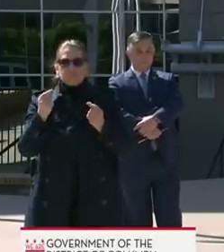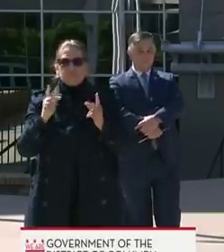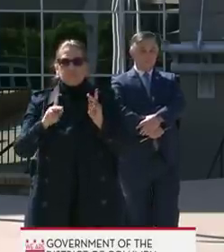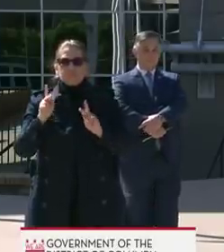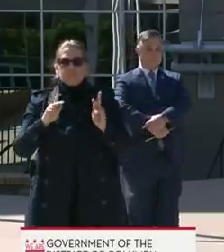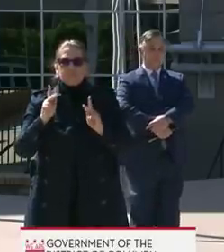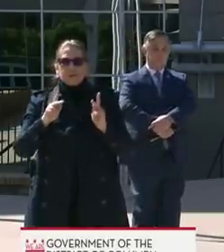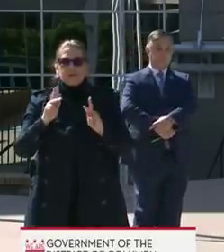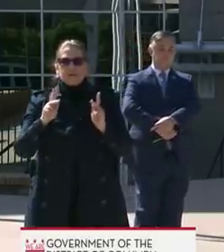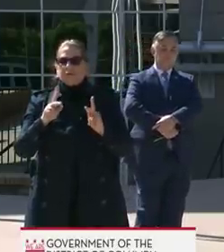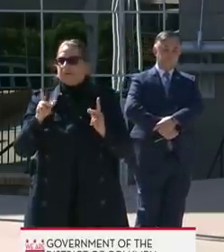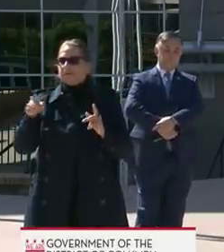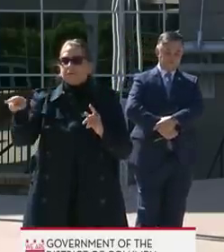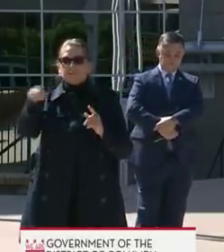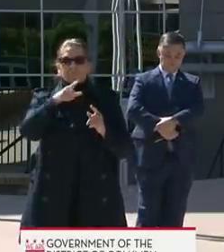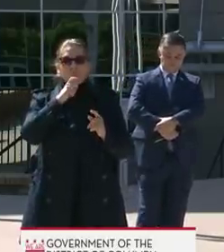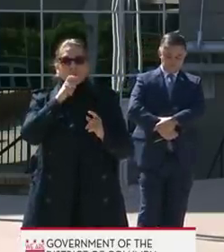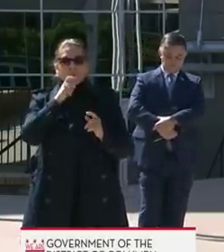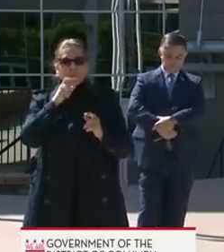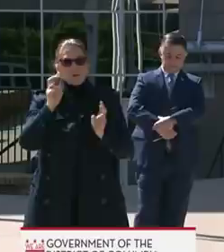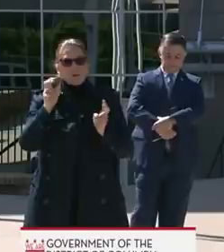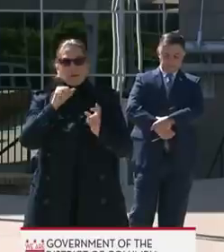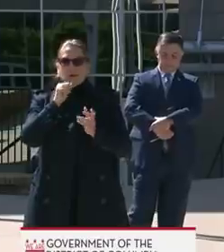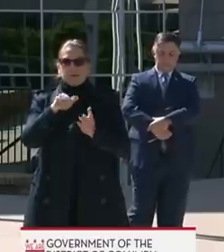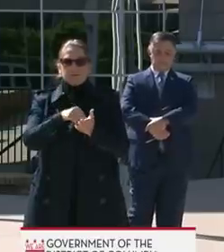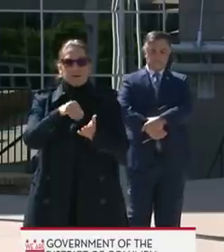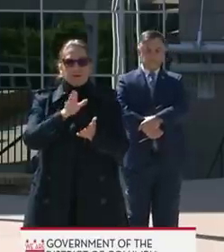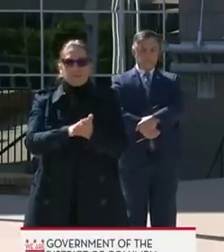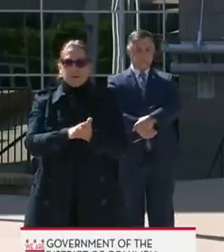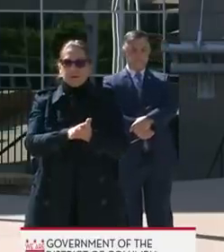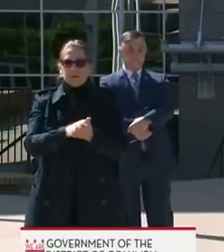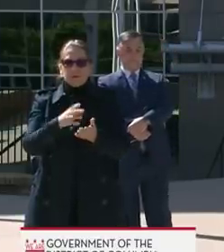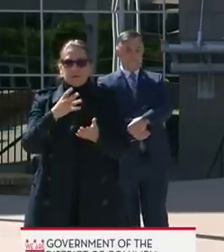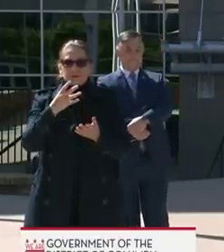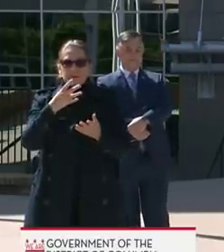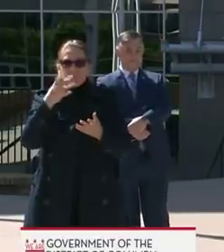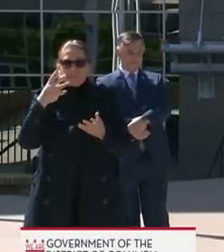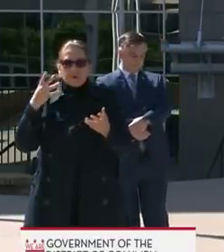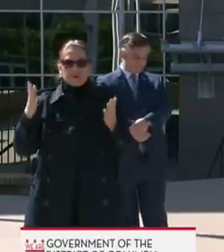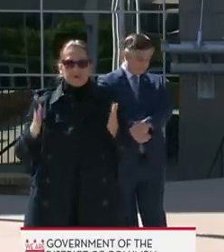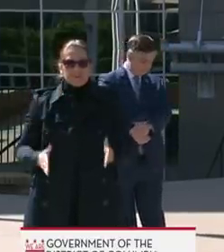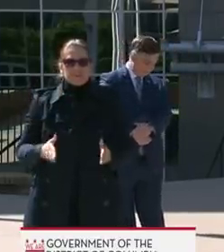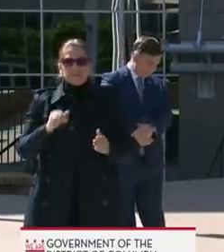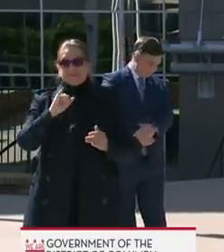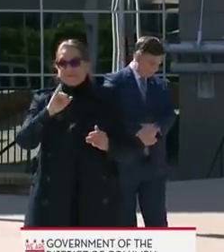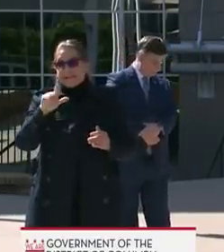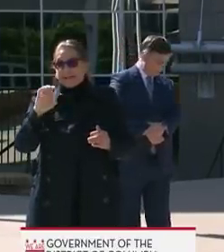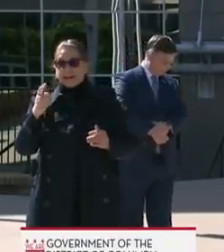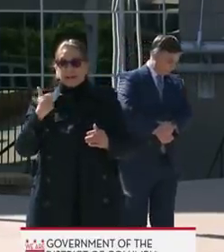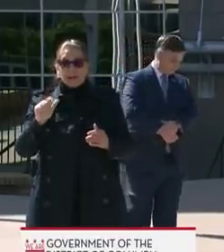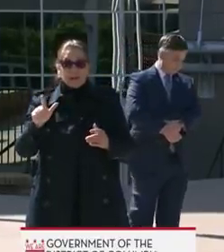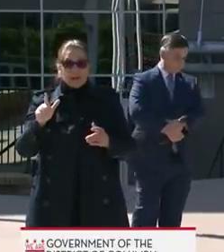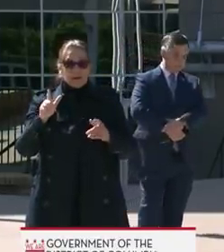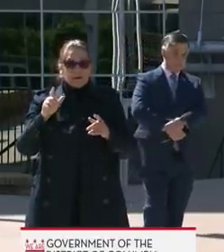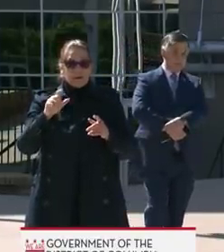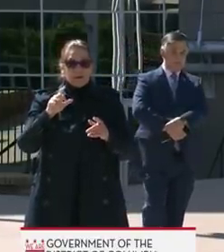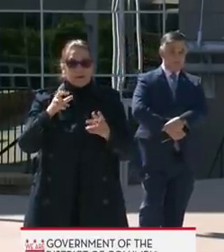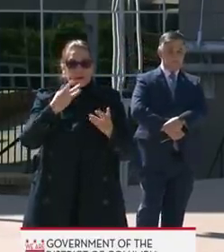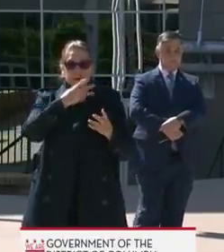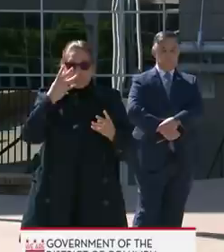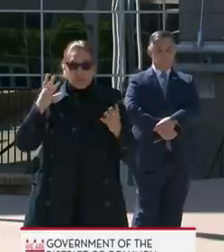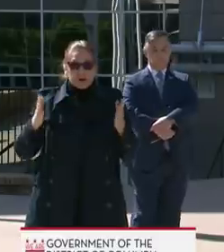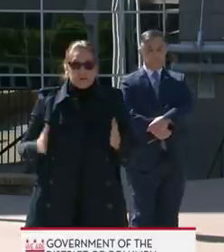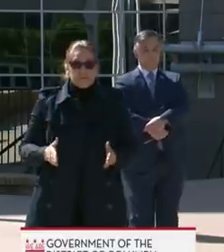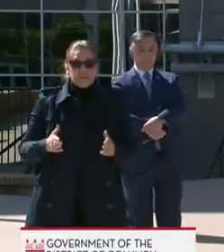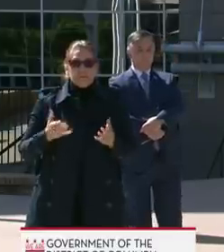that was put in on Thursday, and when we looked at it over the next couple of days, it was